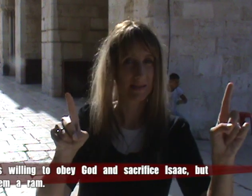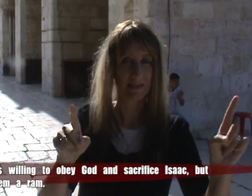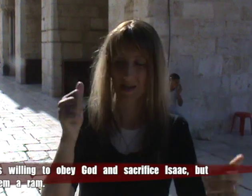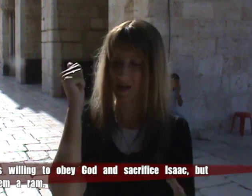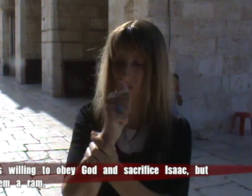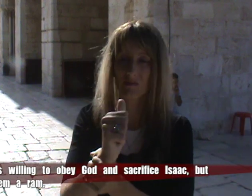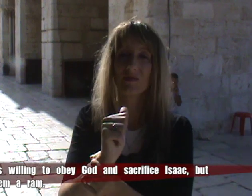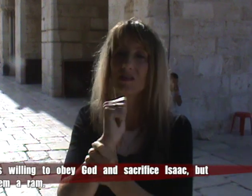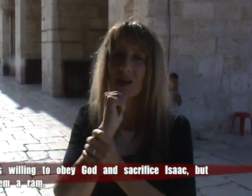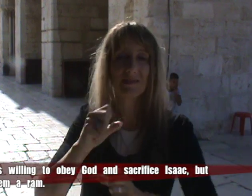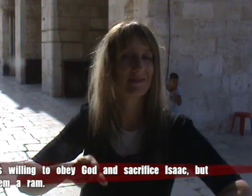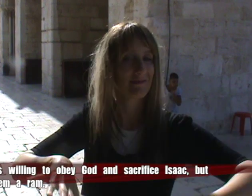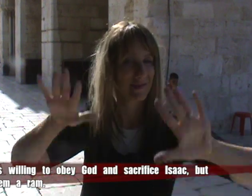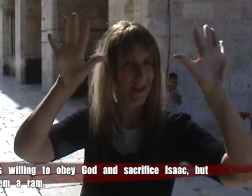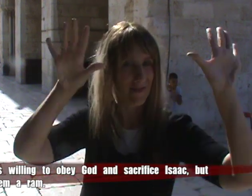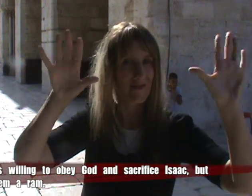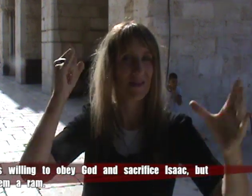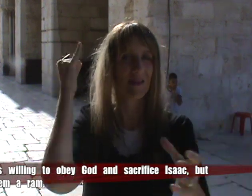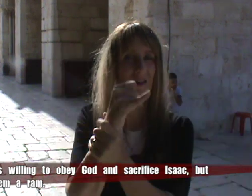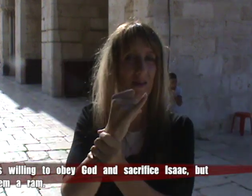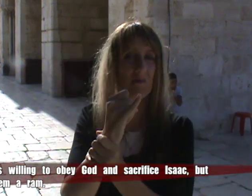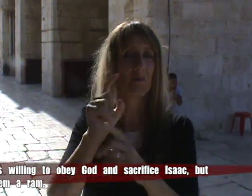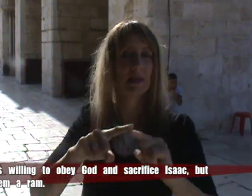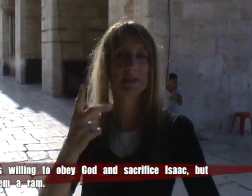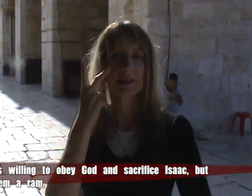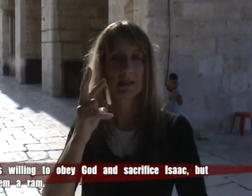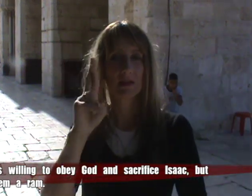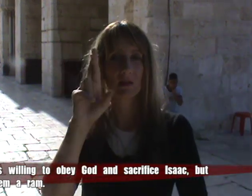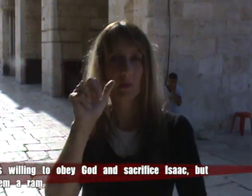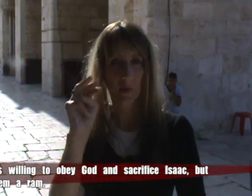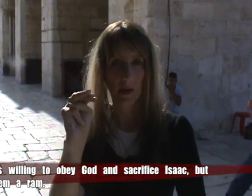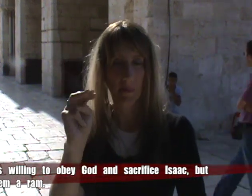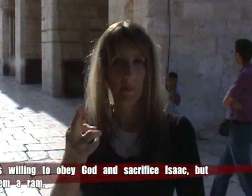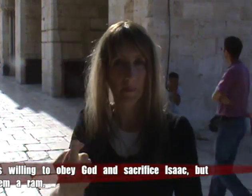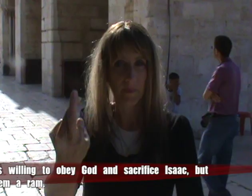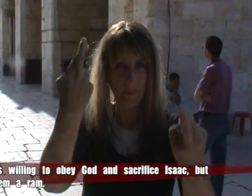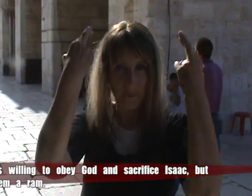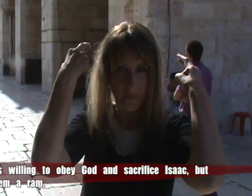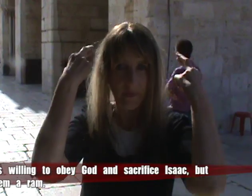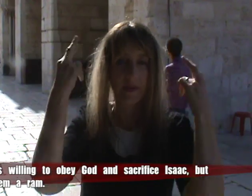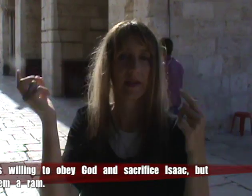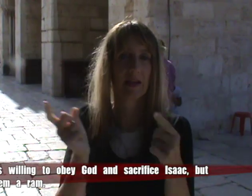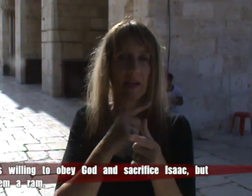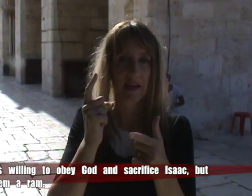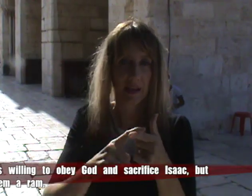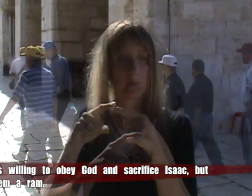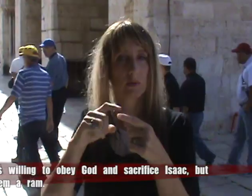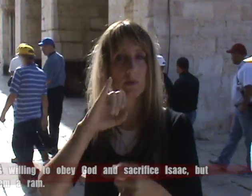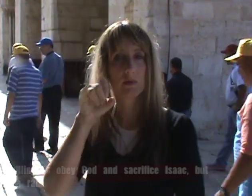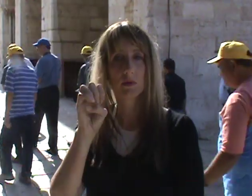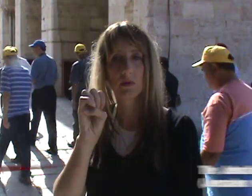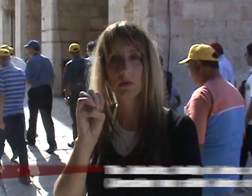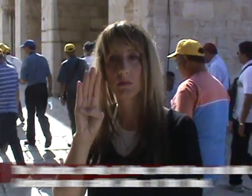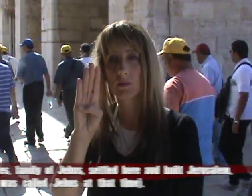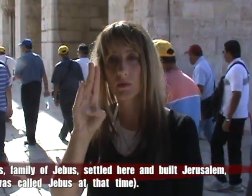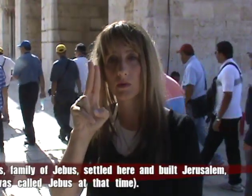But Abraham did not sacrifice his son, Isaac, because God provided a ram.